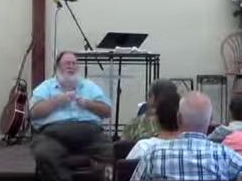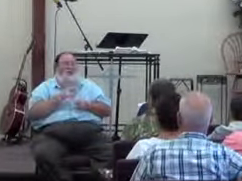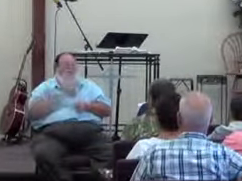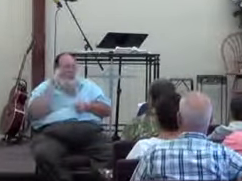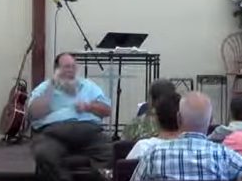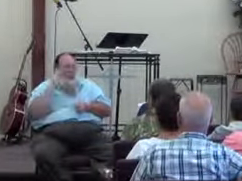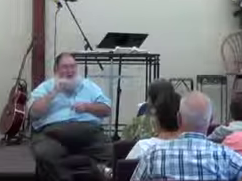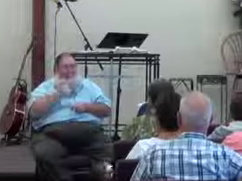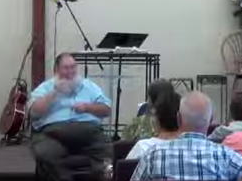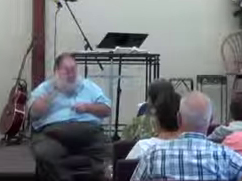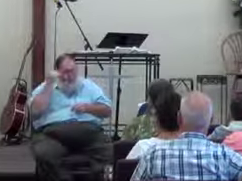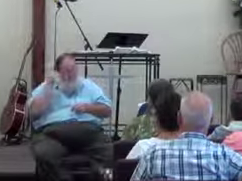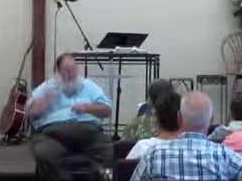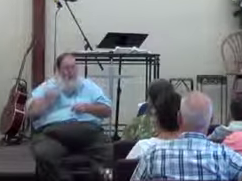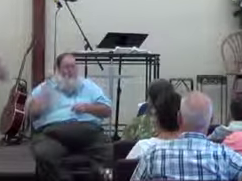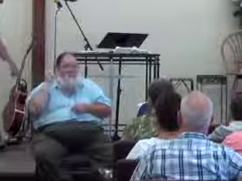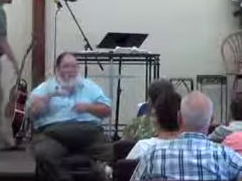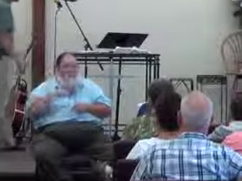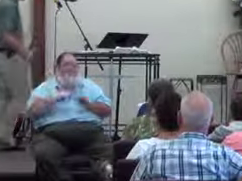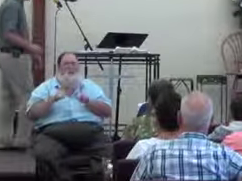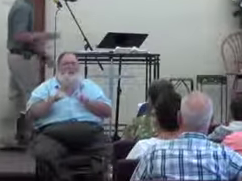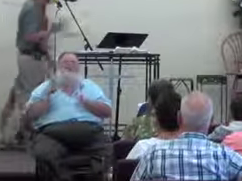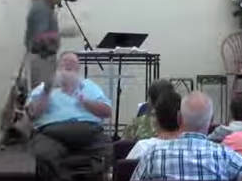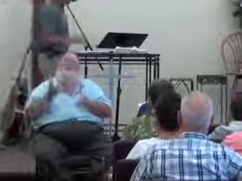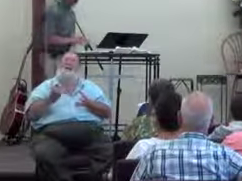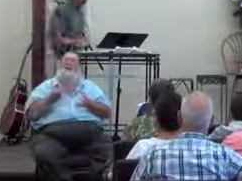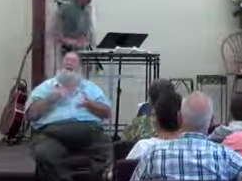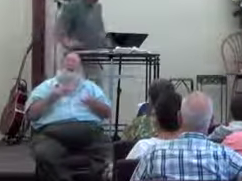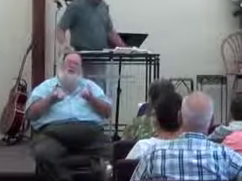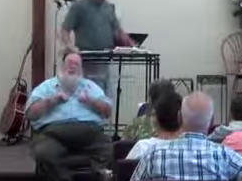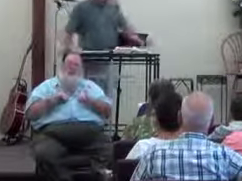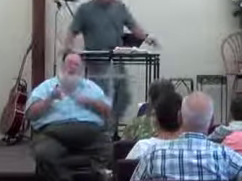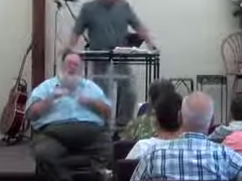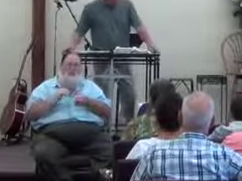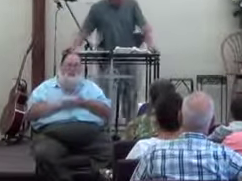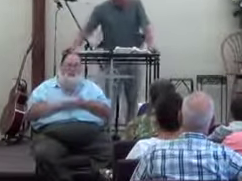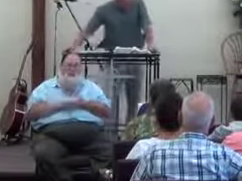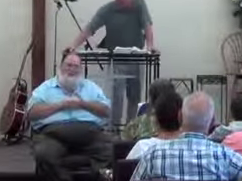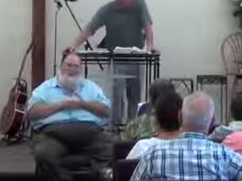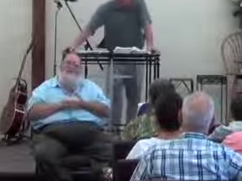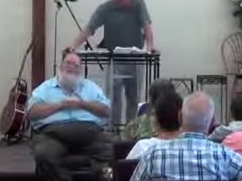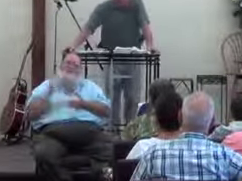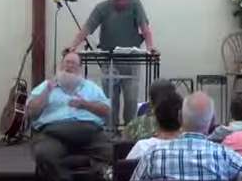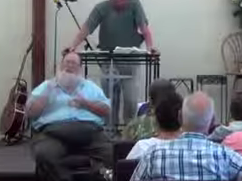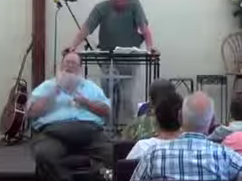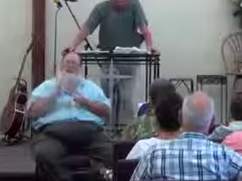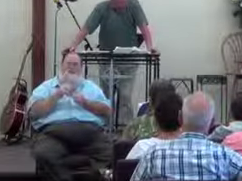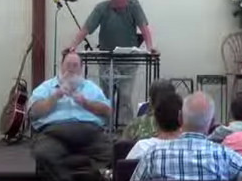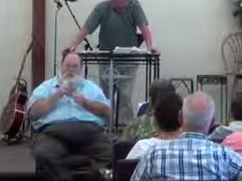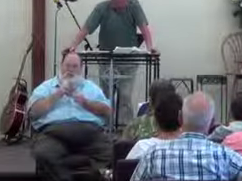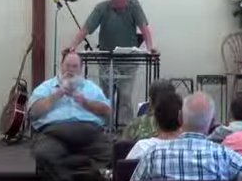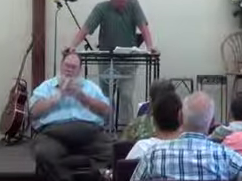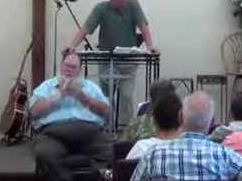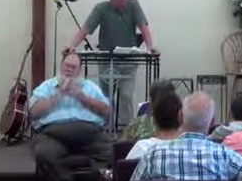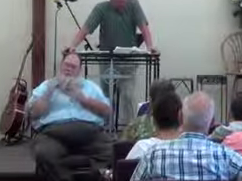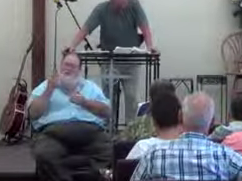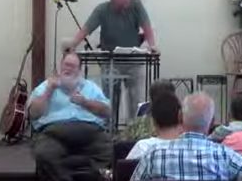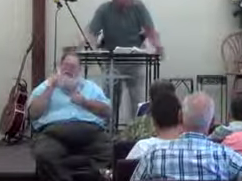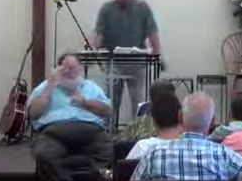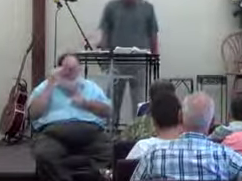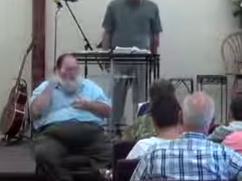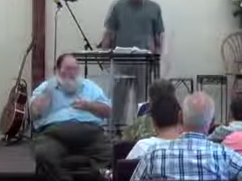of it. He is faithful. His love endureth forever. And then when I was thinking about this, I said, why do we? Why do we make a joyful